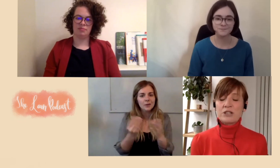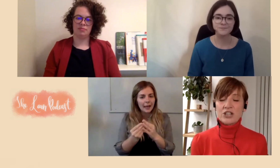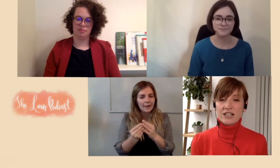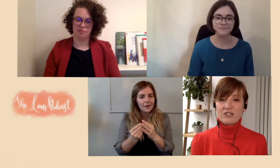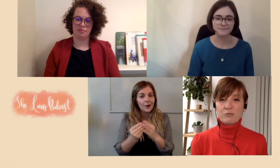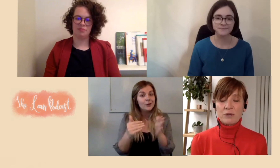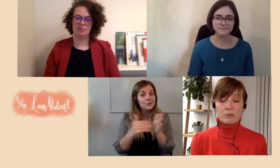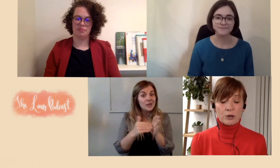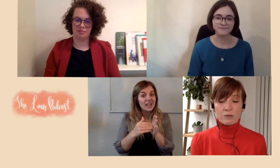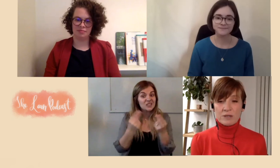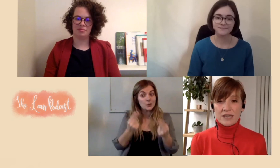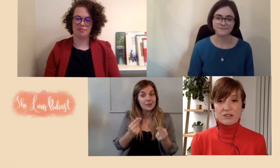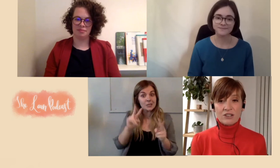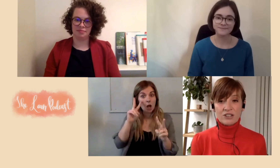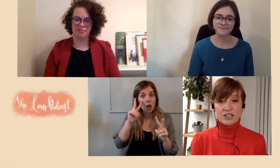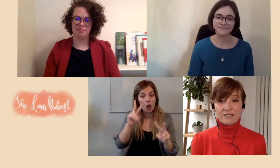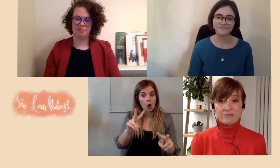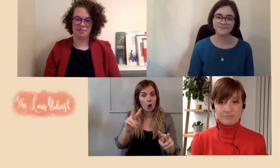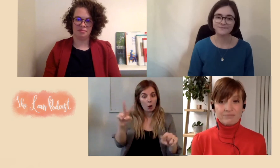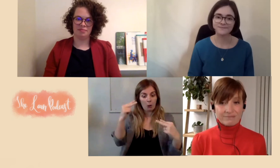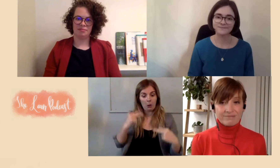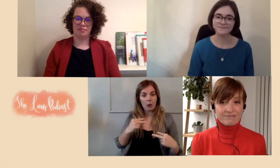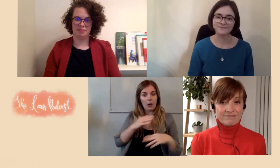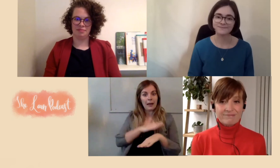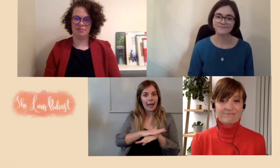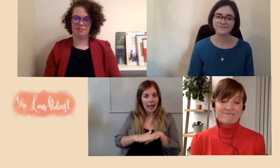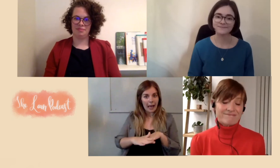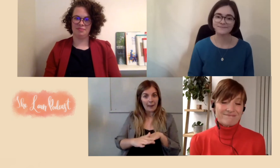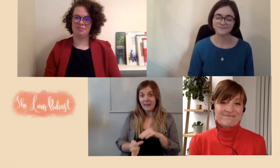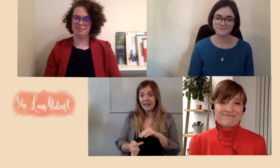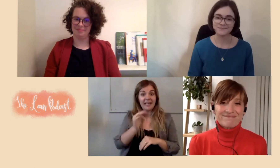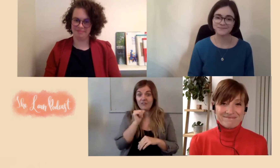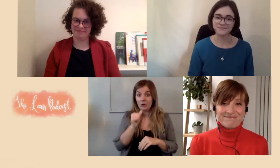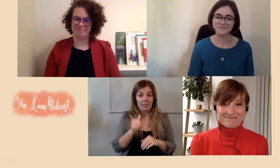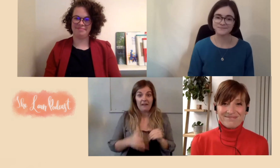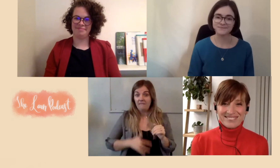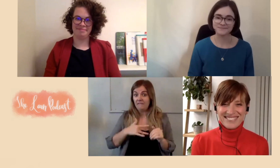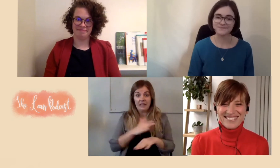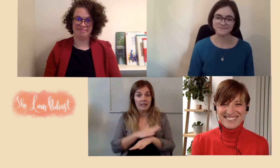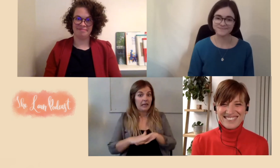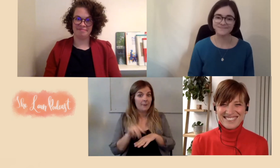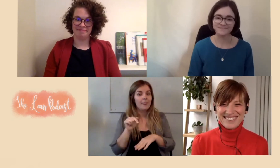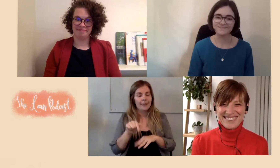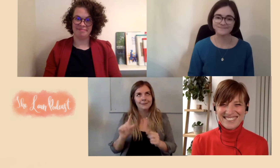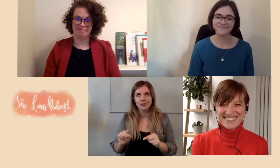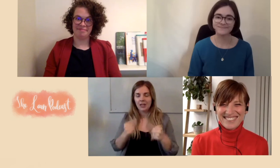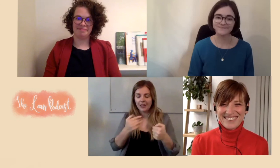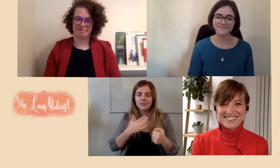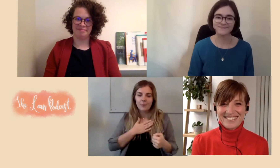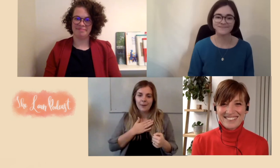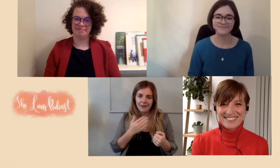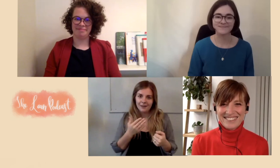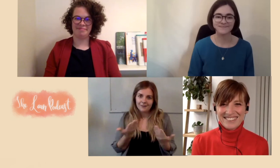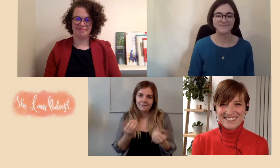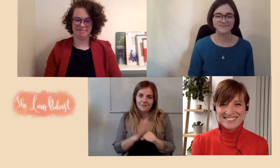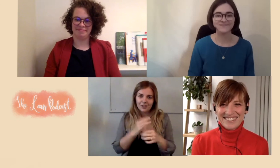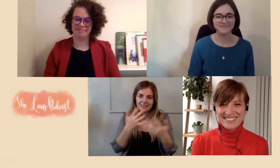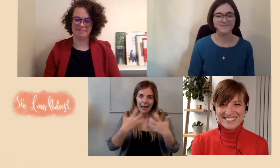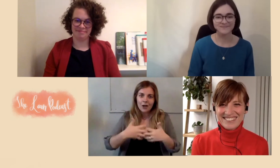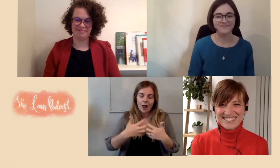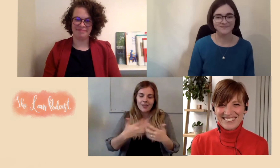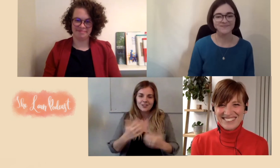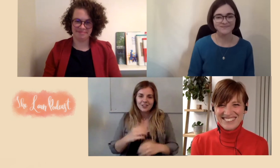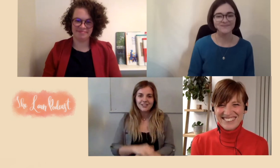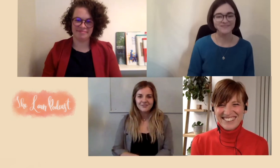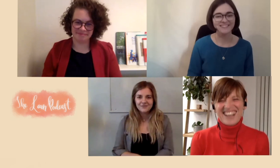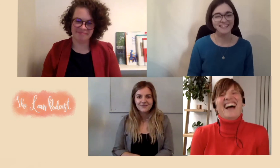our third little part of this series. We might have you back next week. This is great.